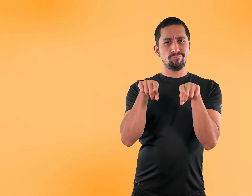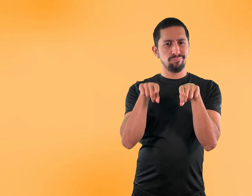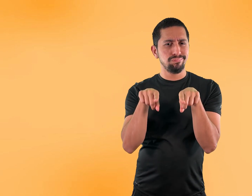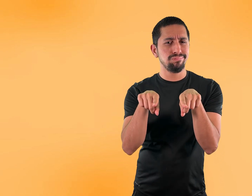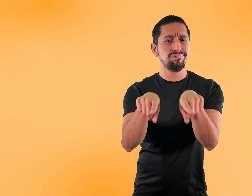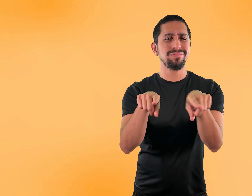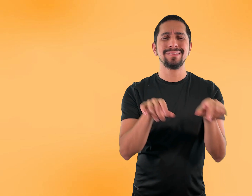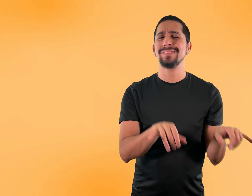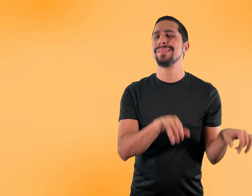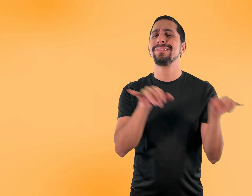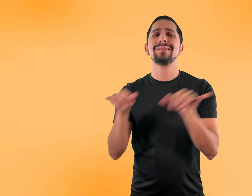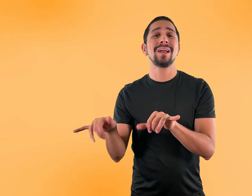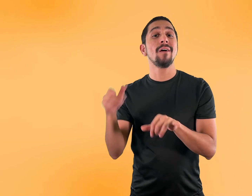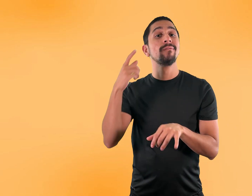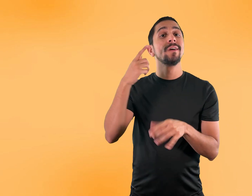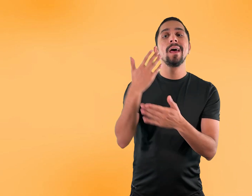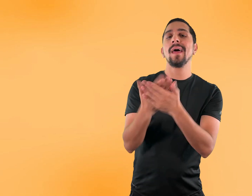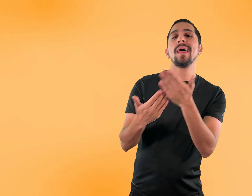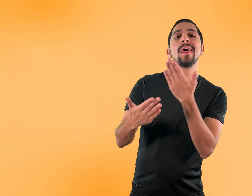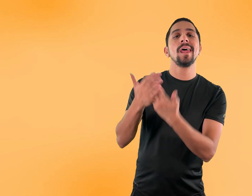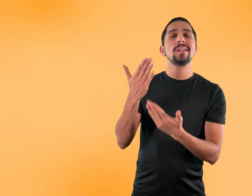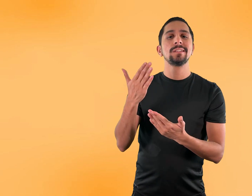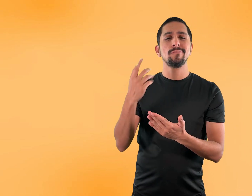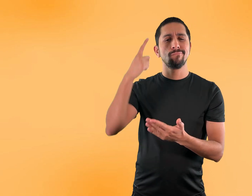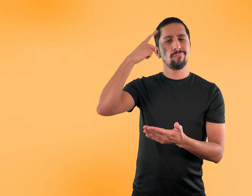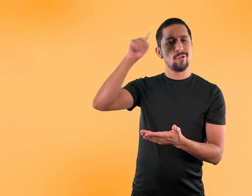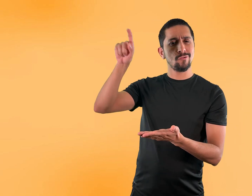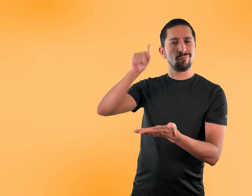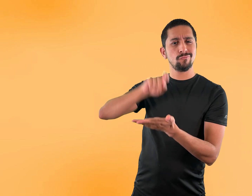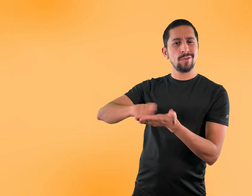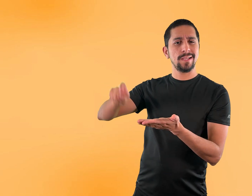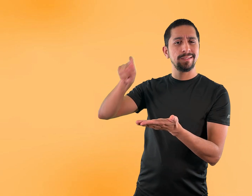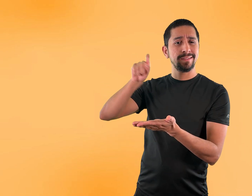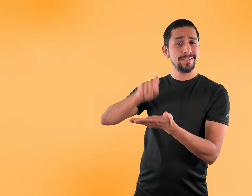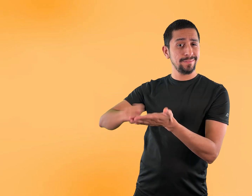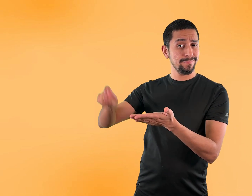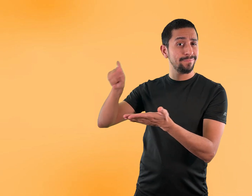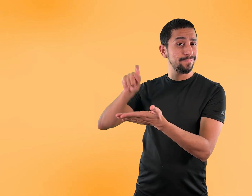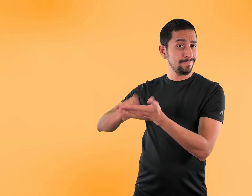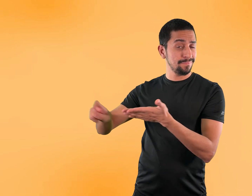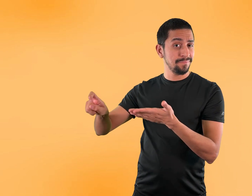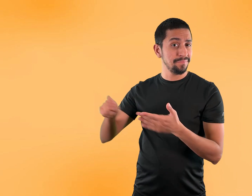This is usually the one you write with.